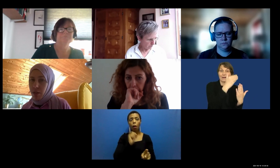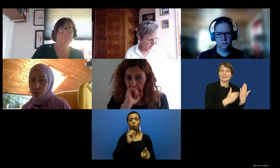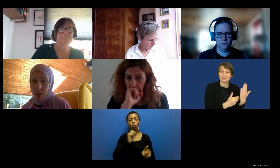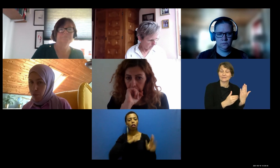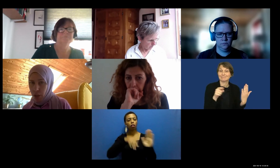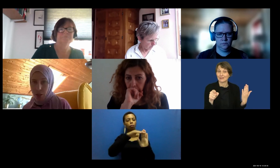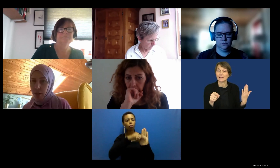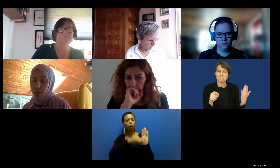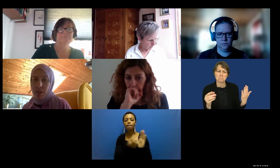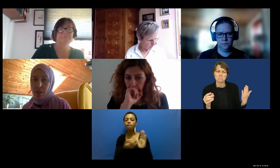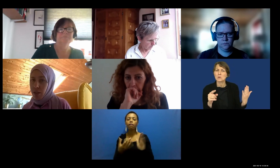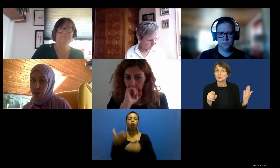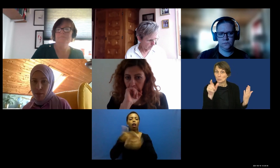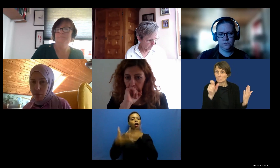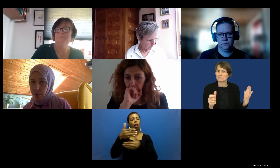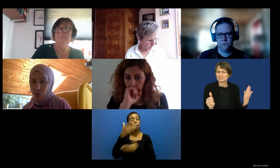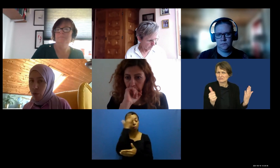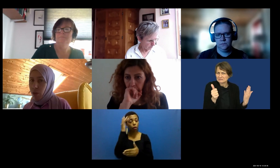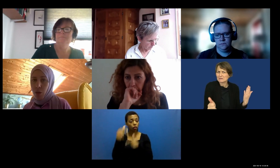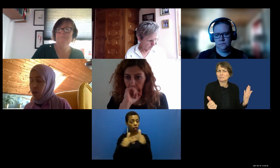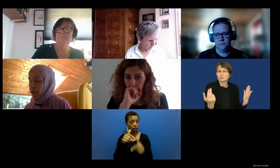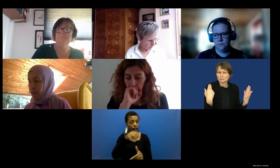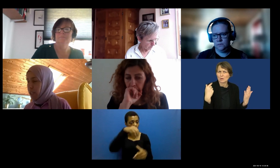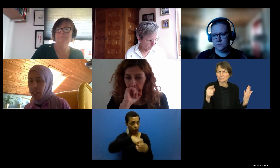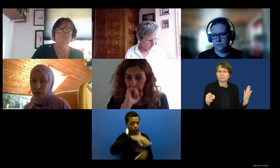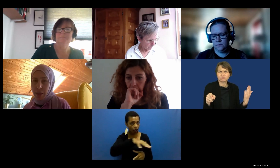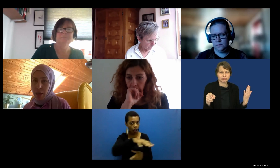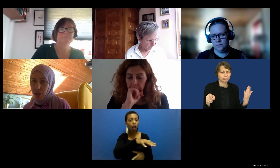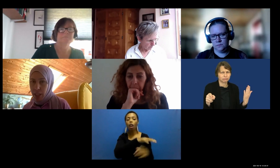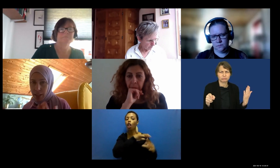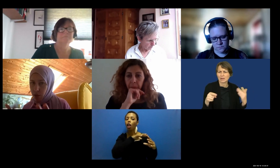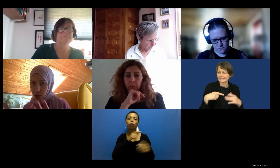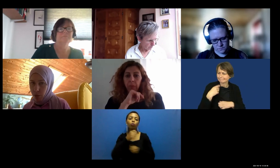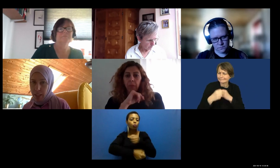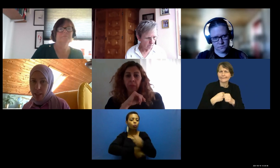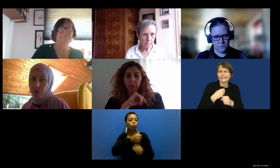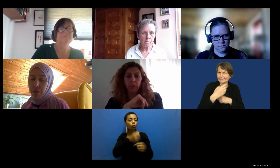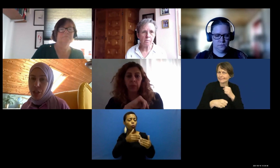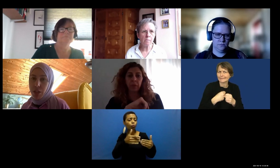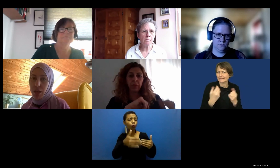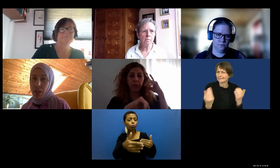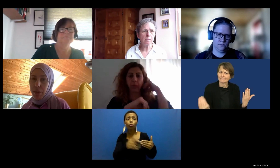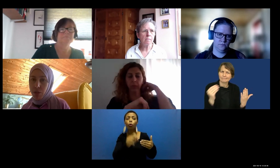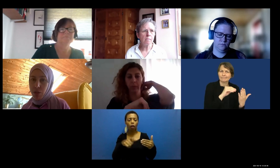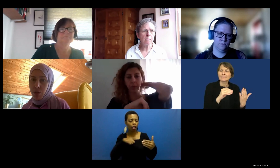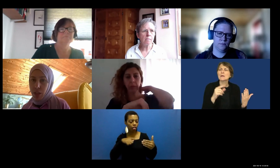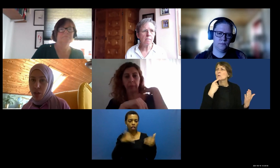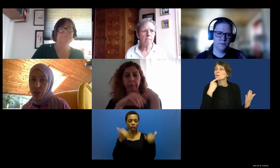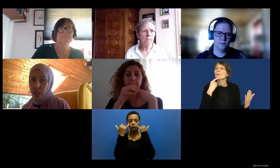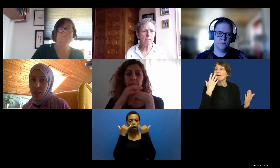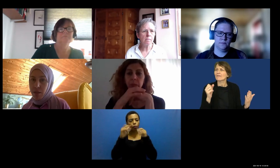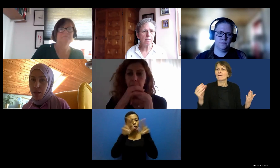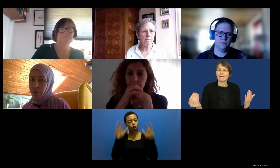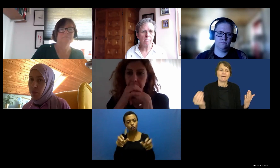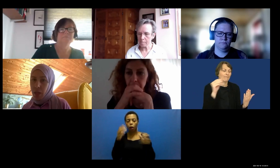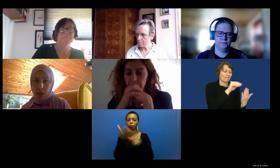who are working on this all over the year, and they are getting always the information about new